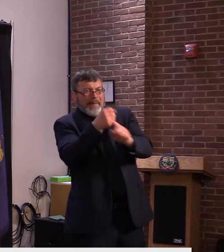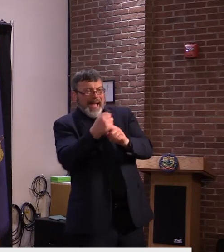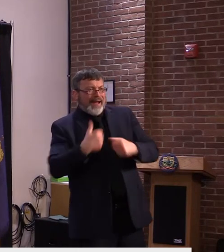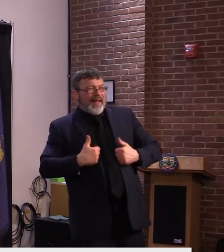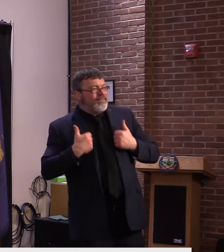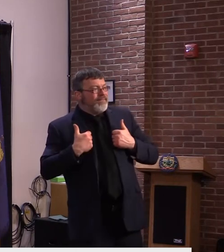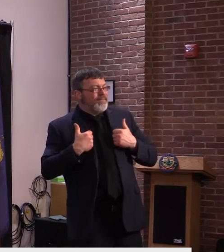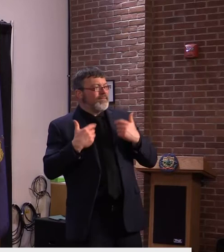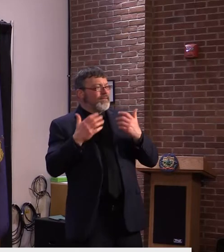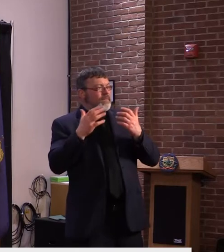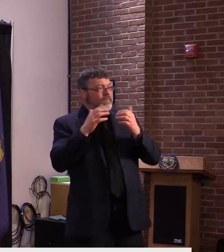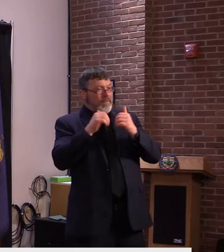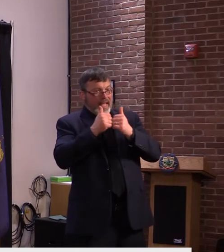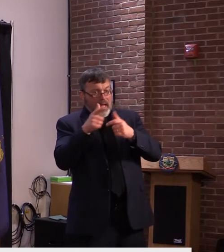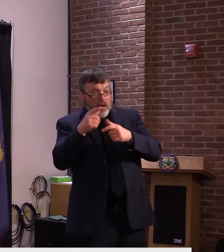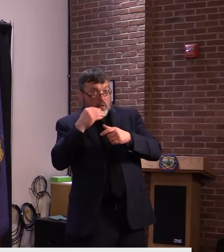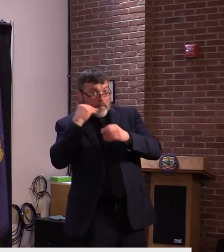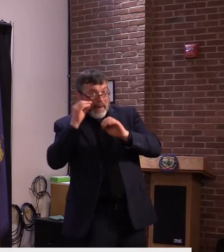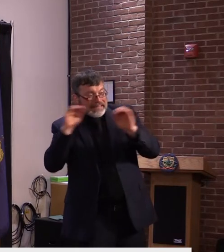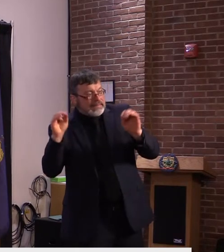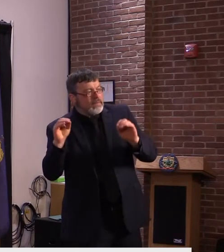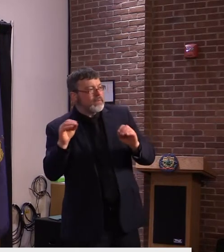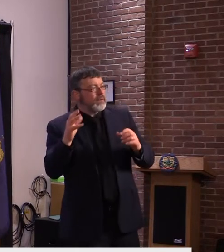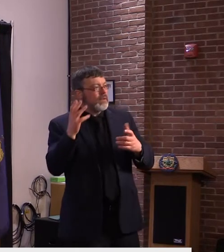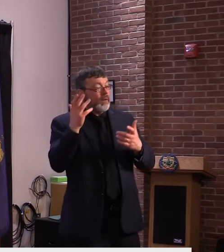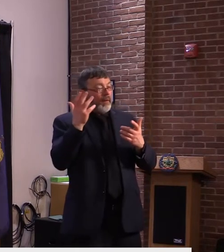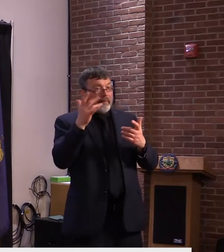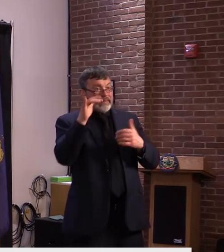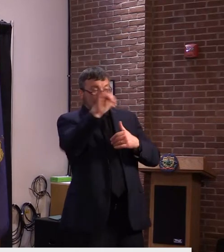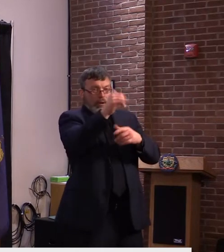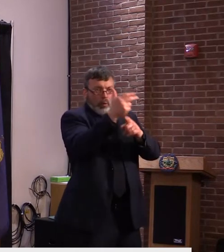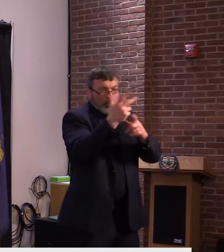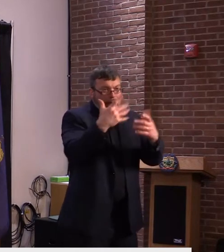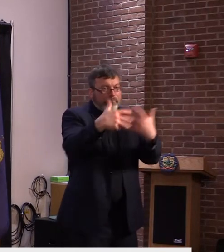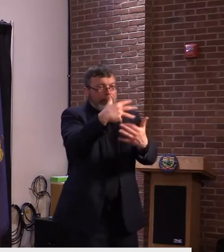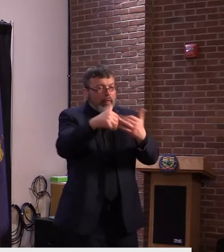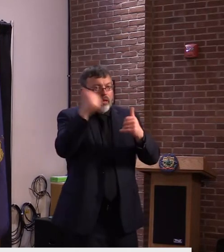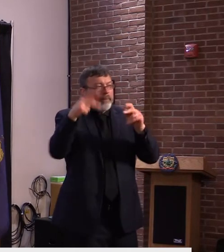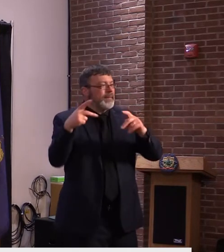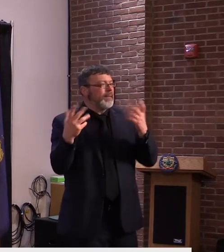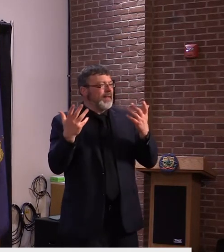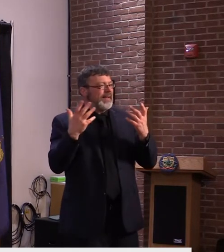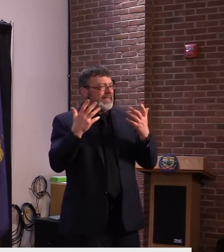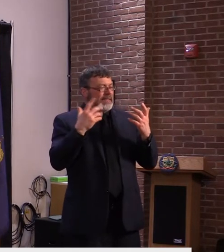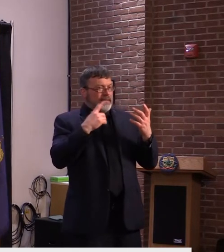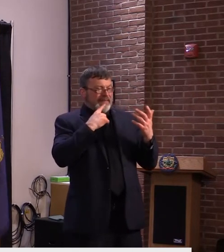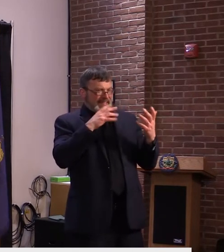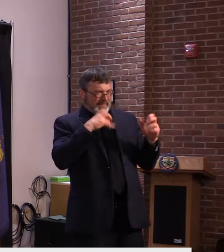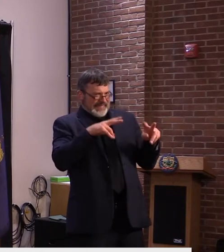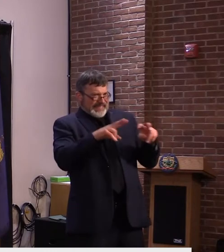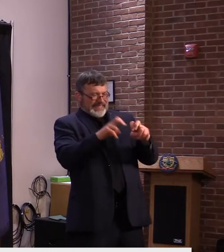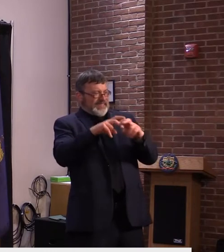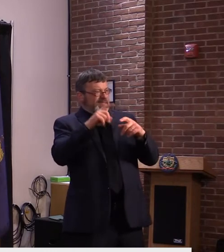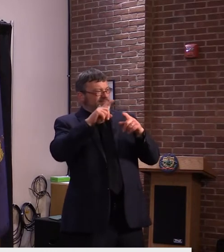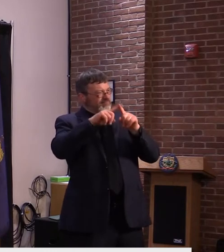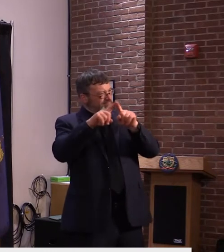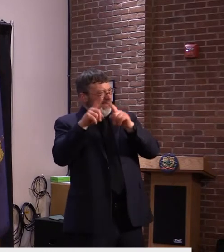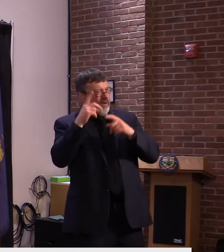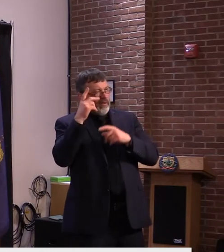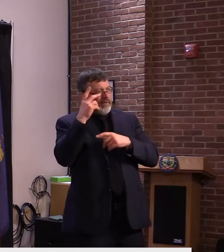and motels, for example? Do we need to do that sort of last mile effort? Is it communication? Is it transportation? Whatever it